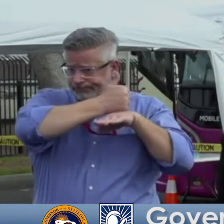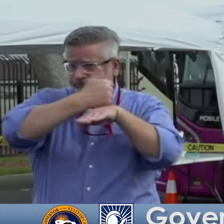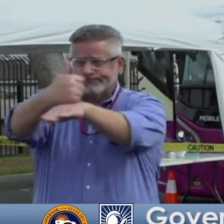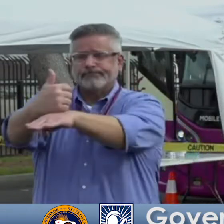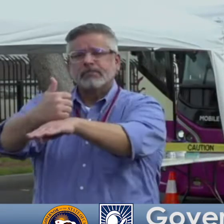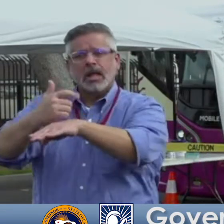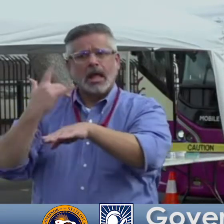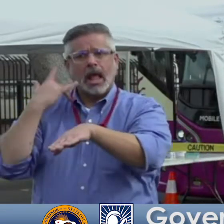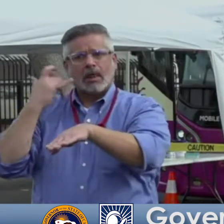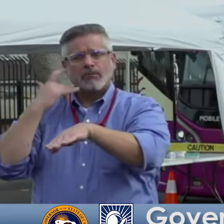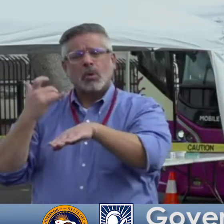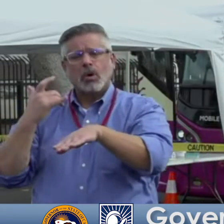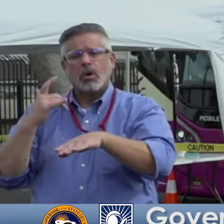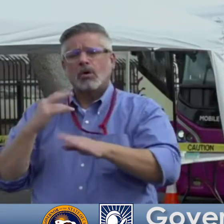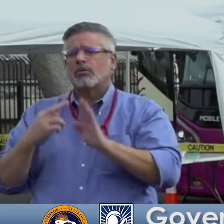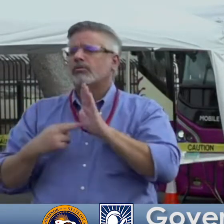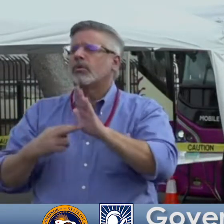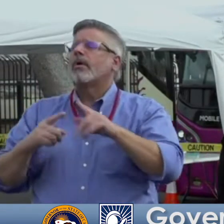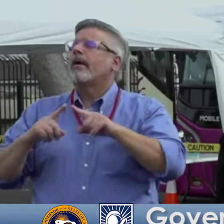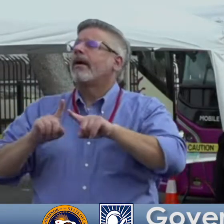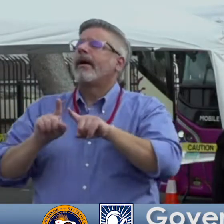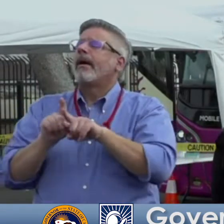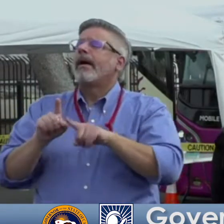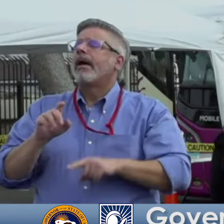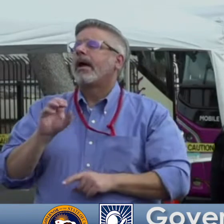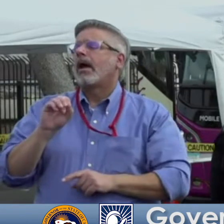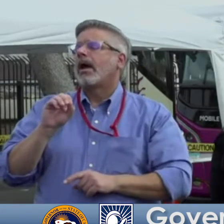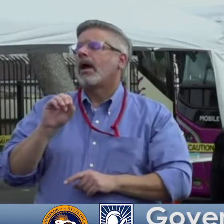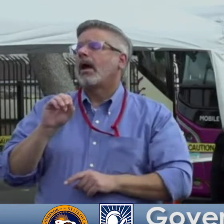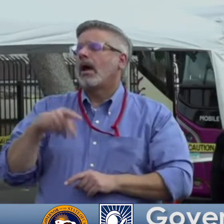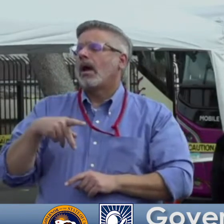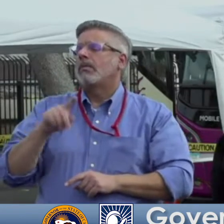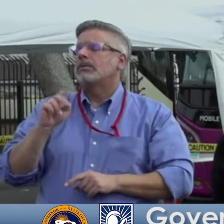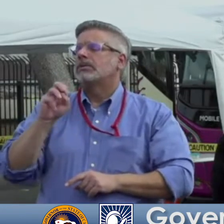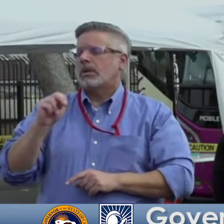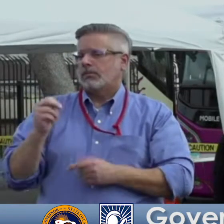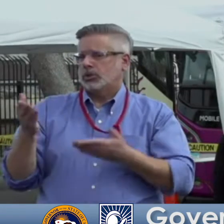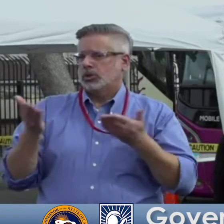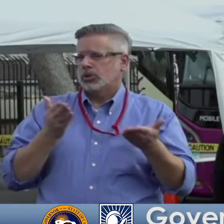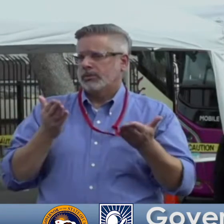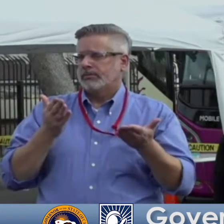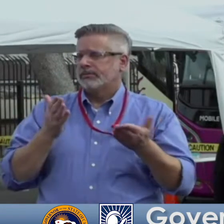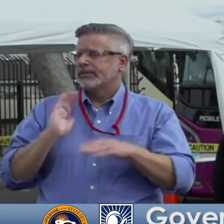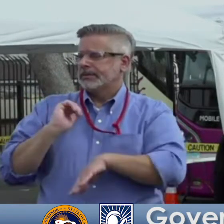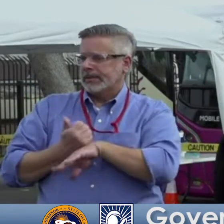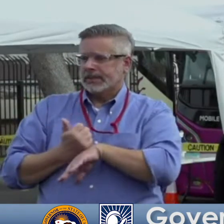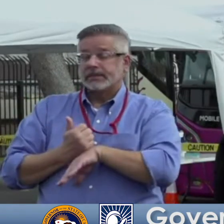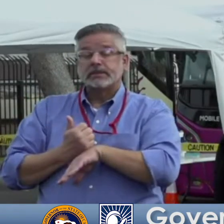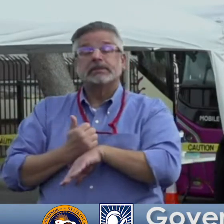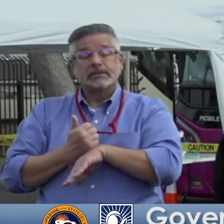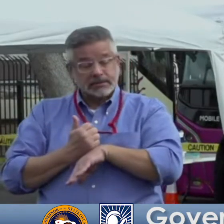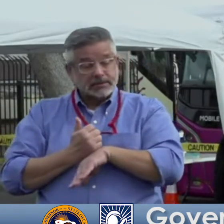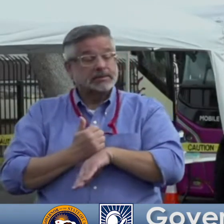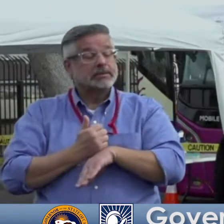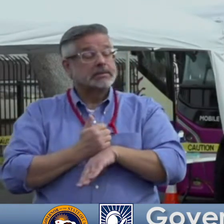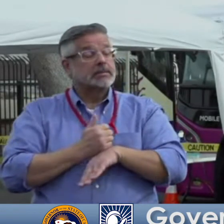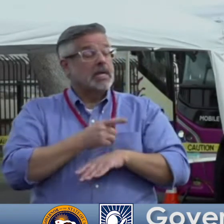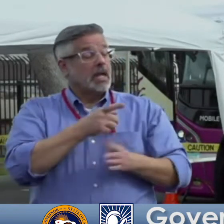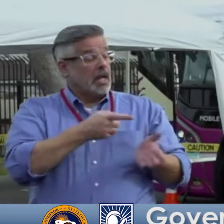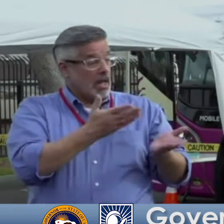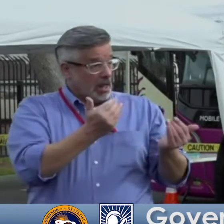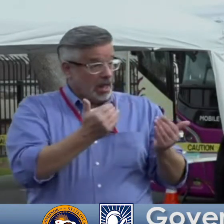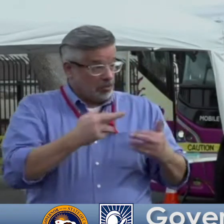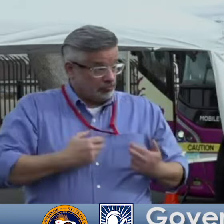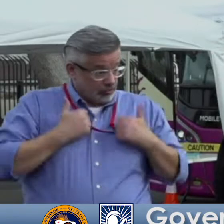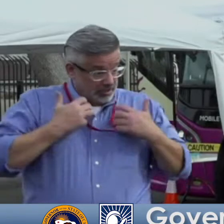of California, what are referred to as the Optum Serve sites. These Optum Serve sites not only serve the needs of residents